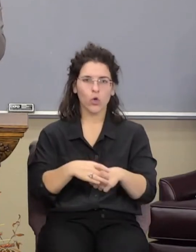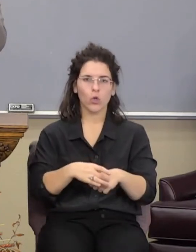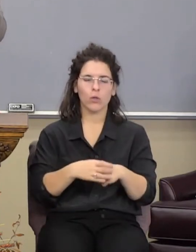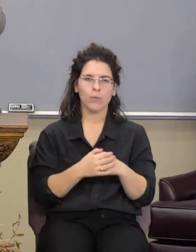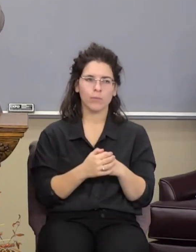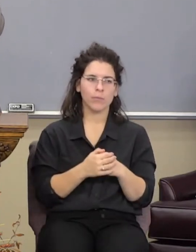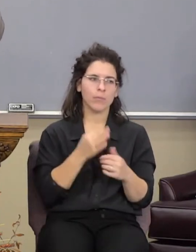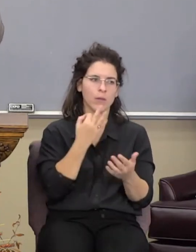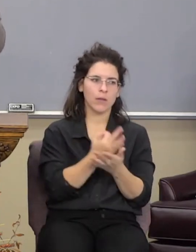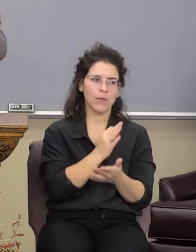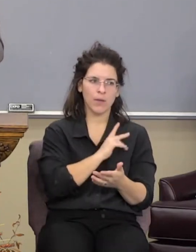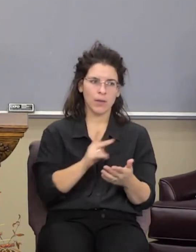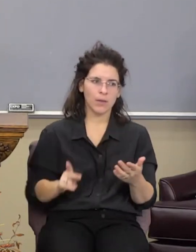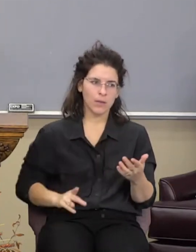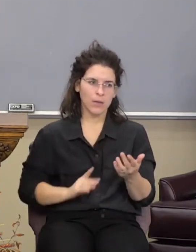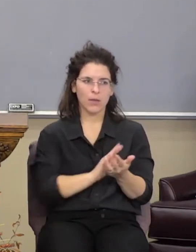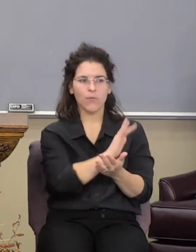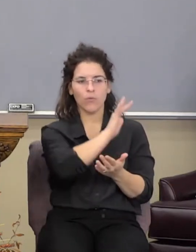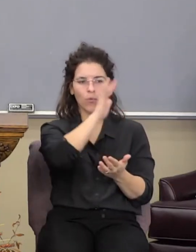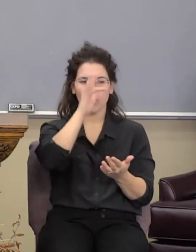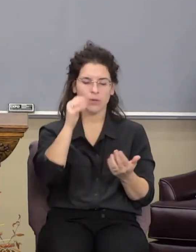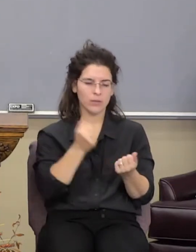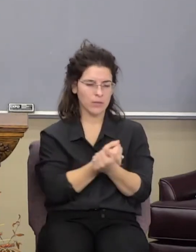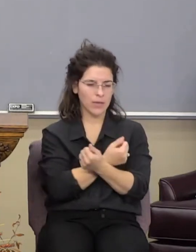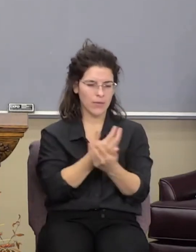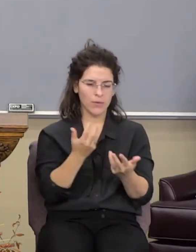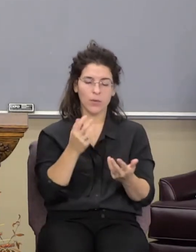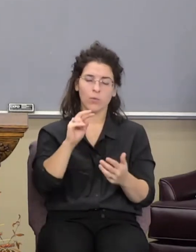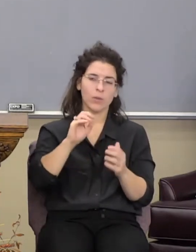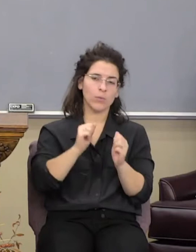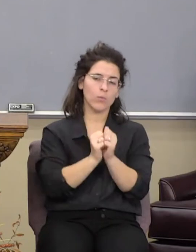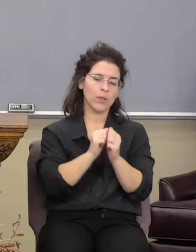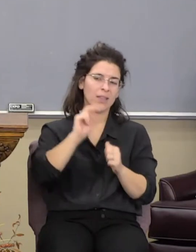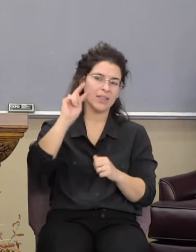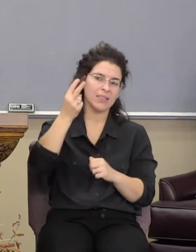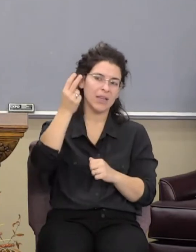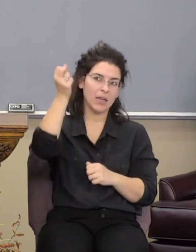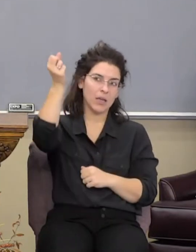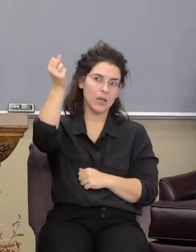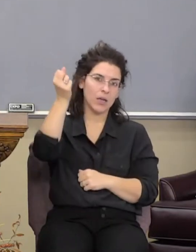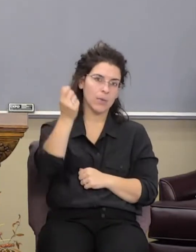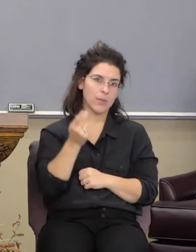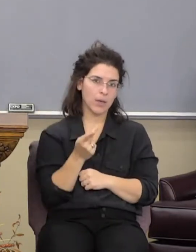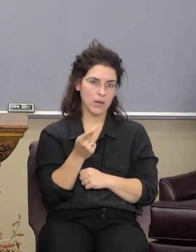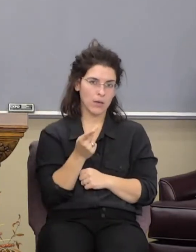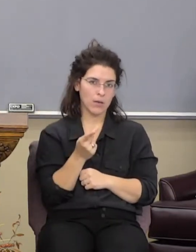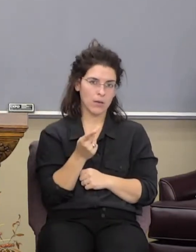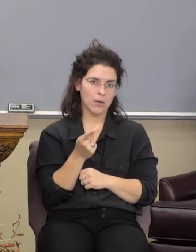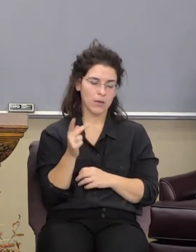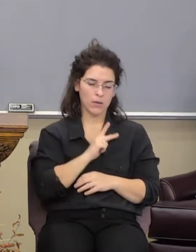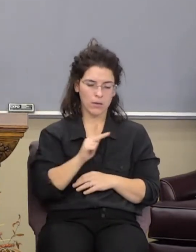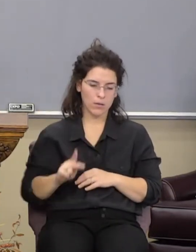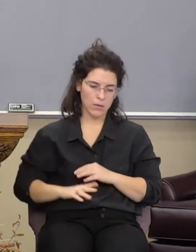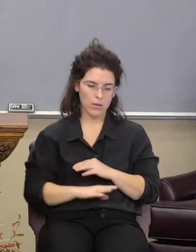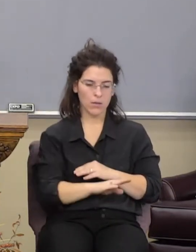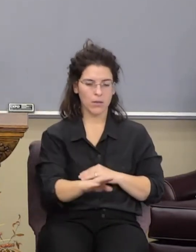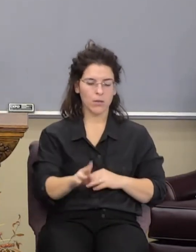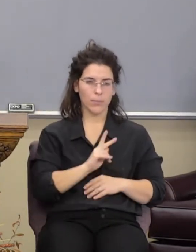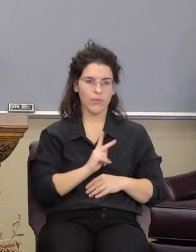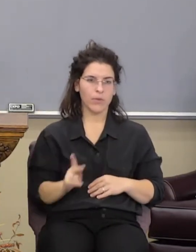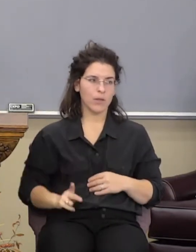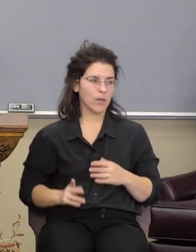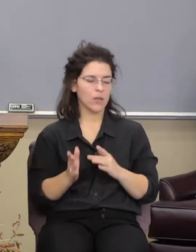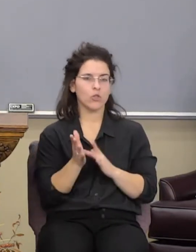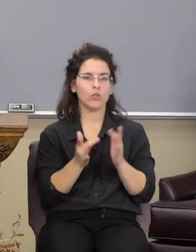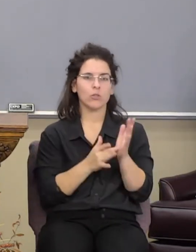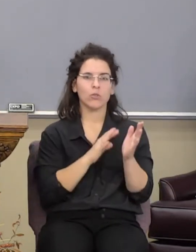title, King of Glory, has everything to do with the second coming. It has to do with the kingdom of the King, Jesus